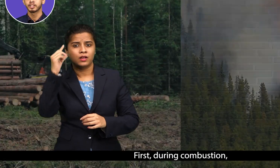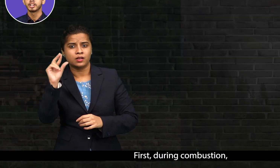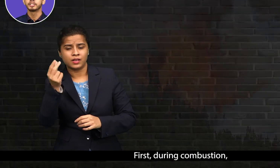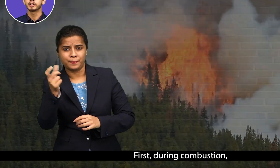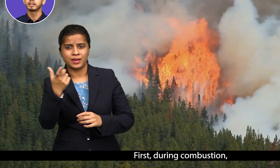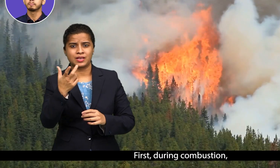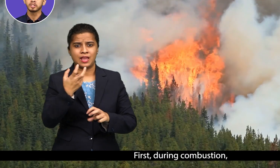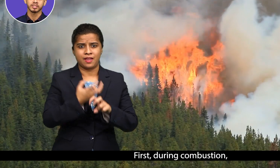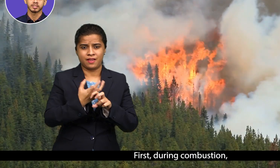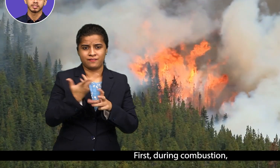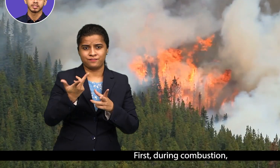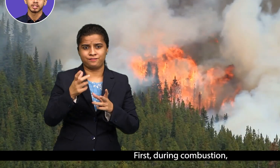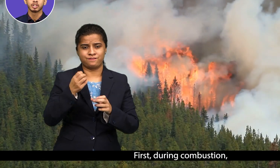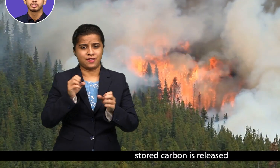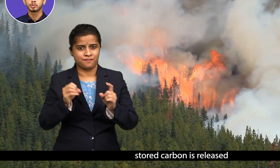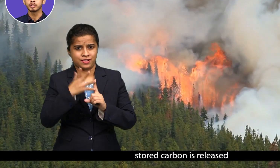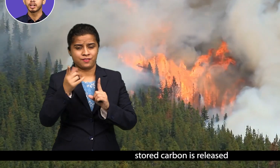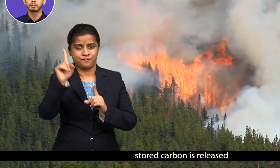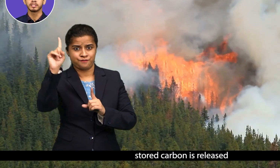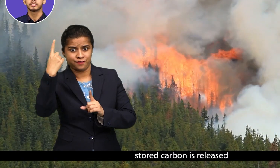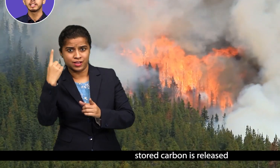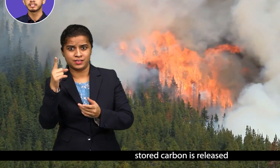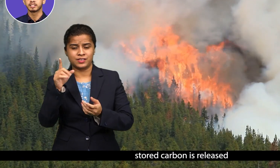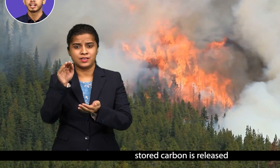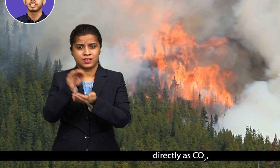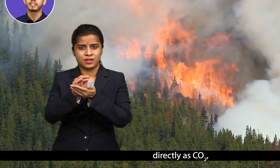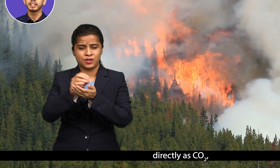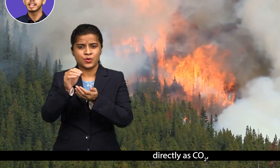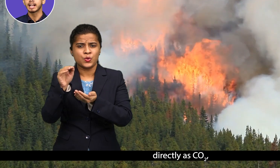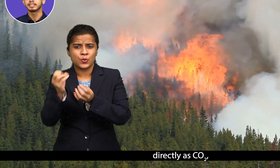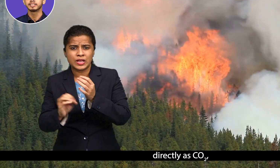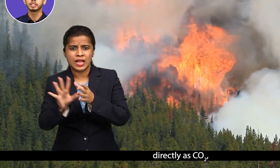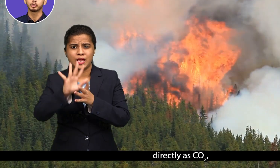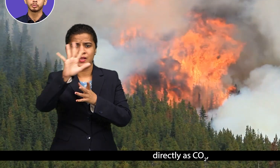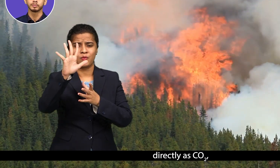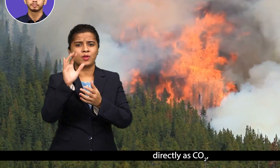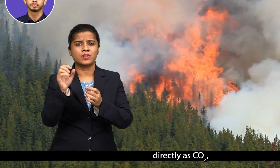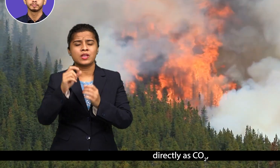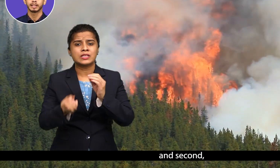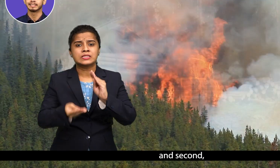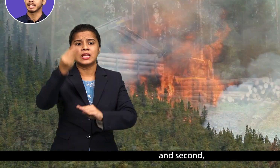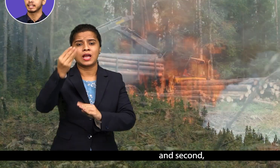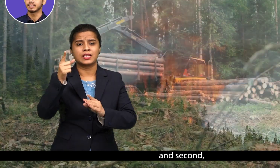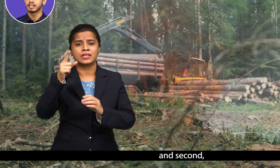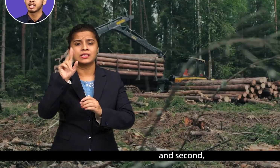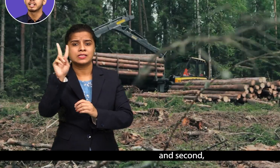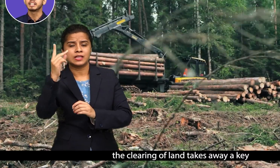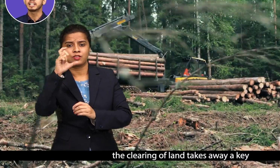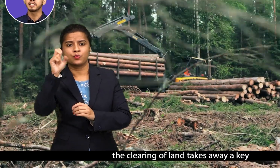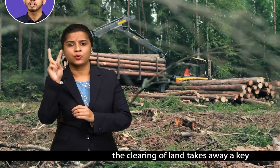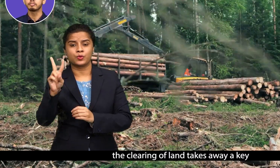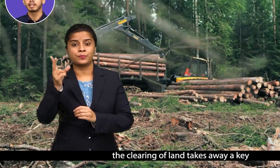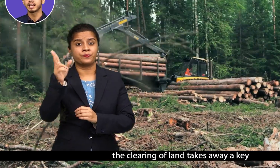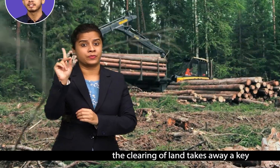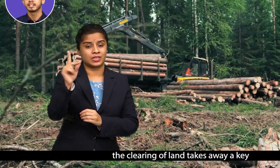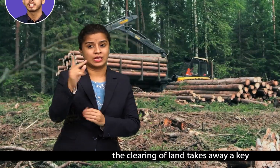First, during combustion, stored carbon is released directly as CO2, and second, the